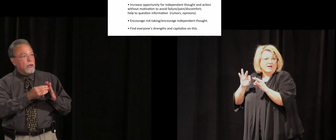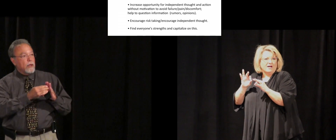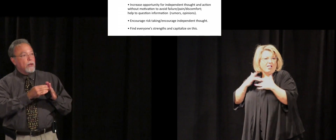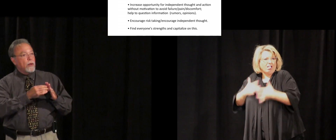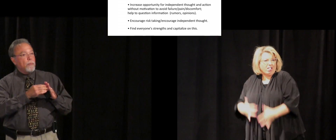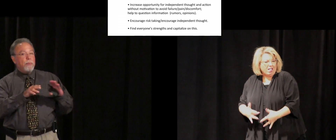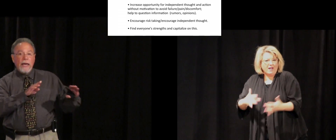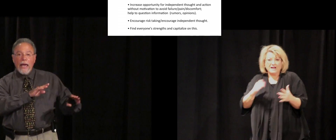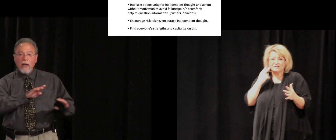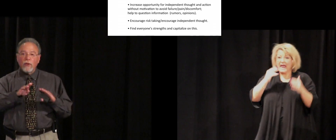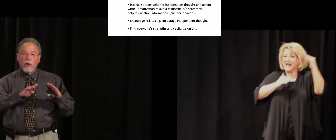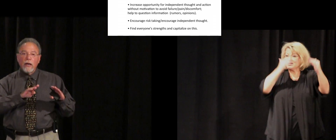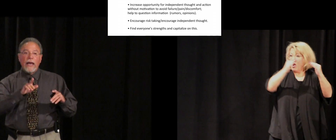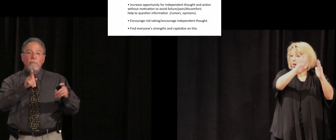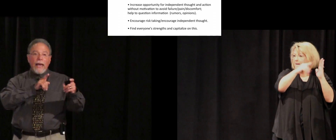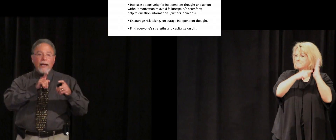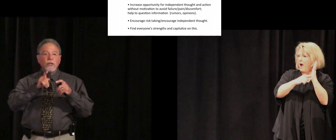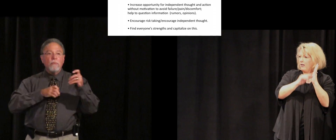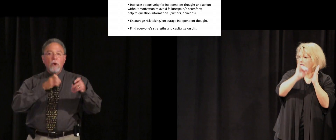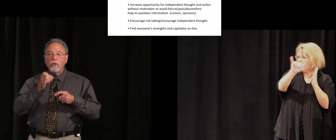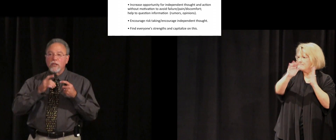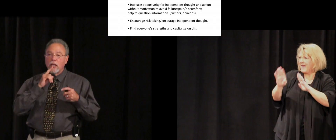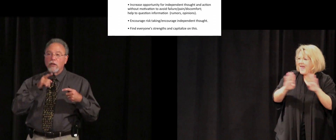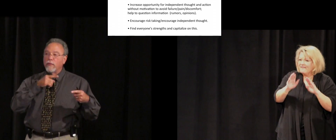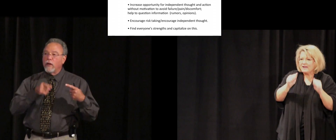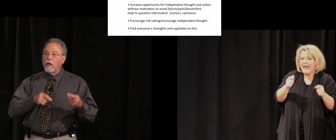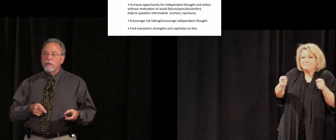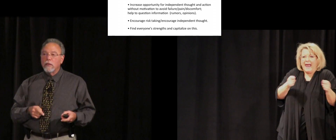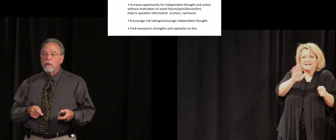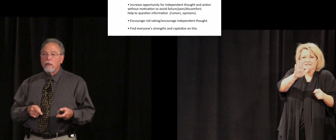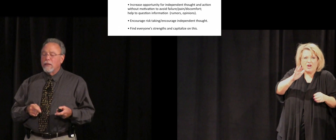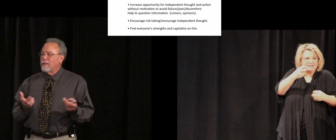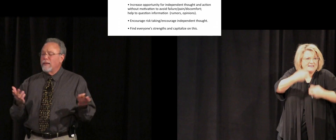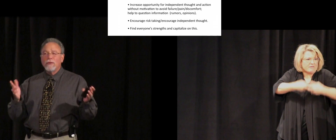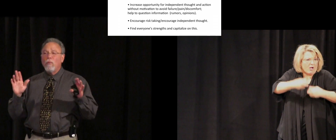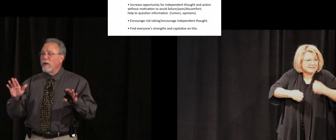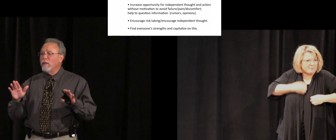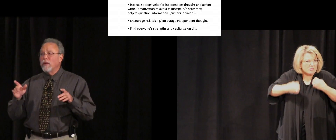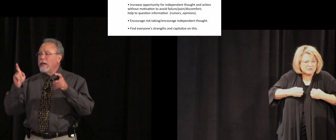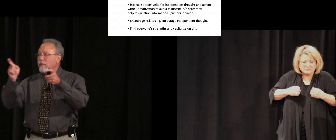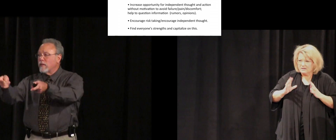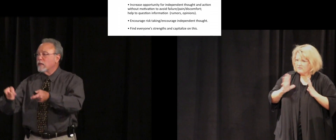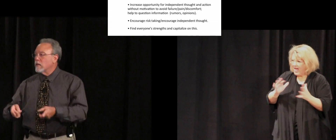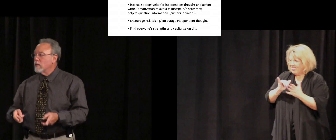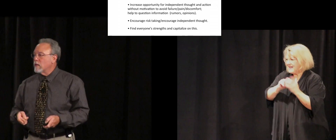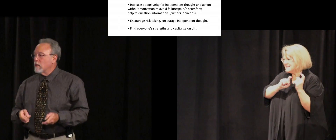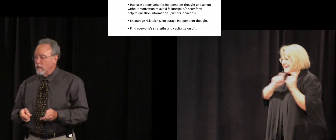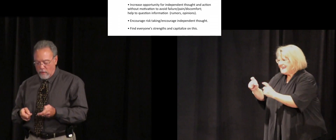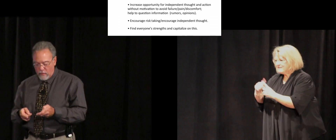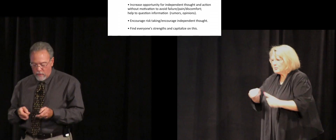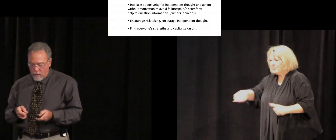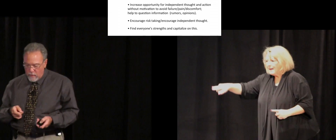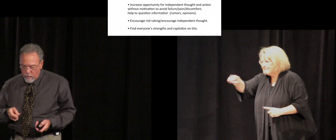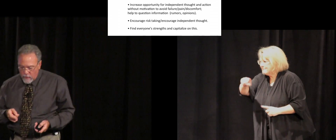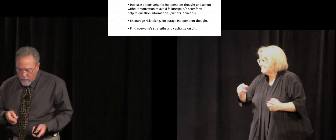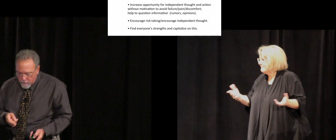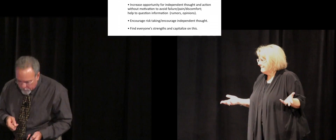When you get stuck, this is a family therapy rule. When you get stuck, I don't know what to do with this kid. I'm tearing my hair out. I've tried